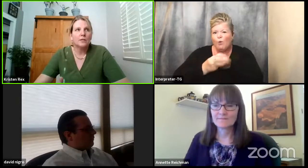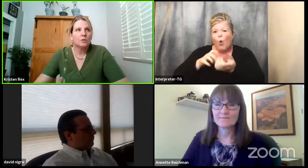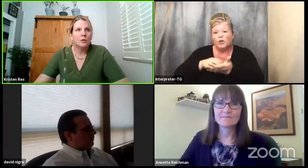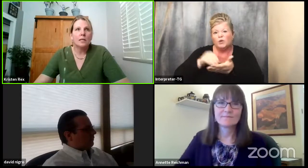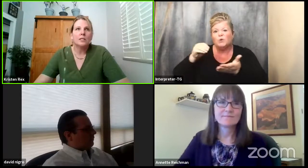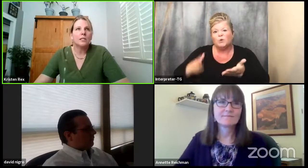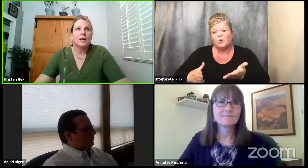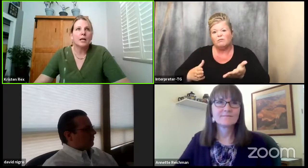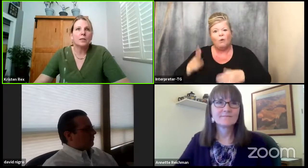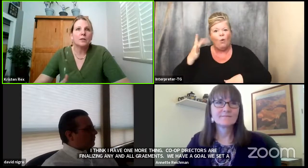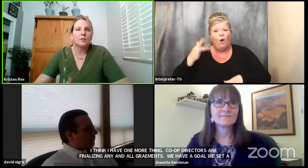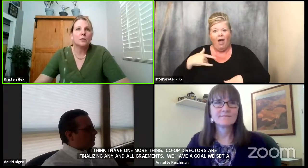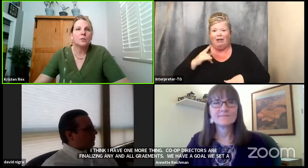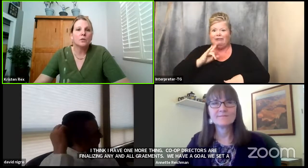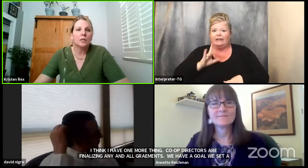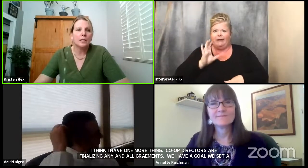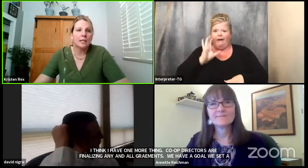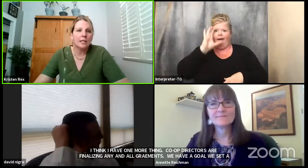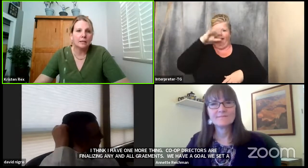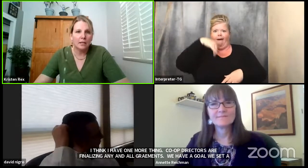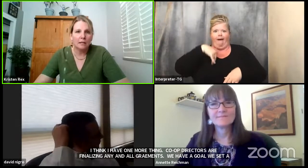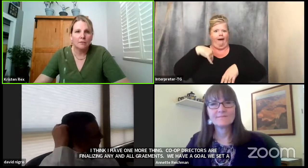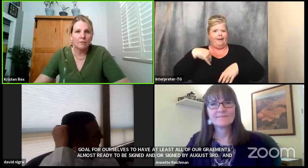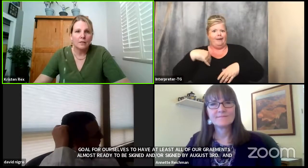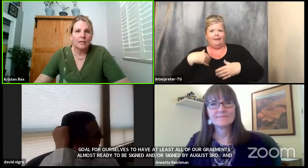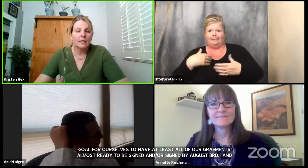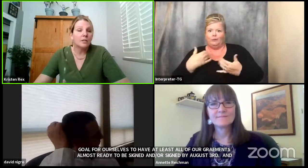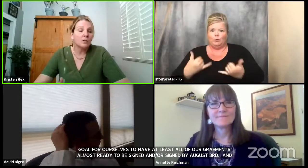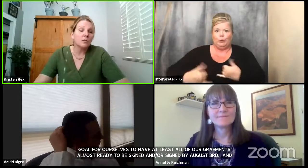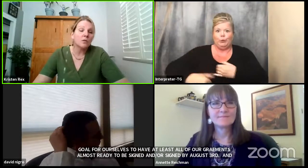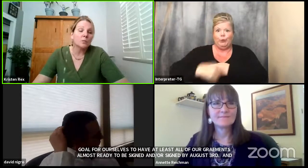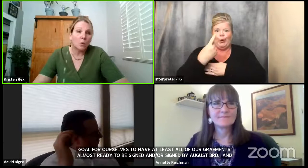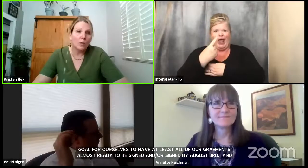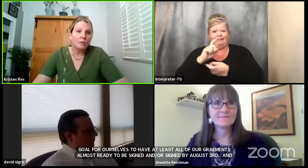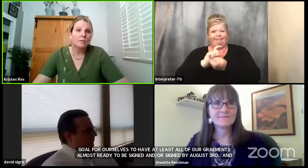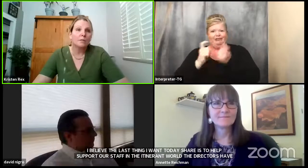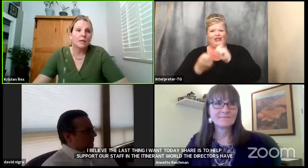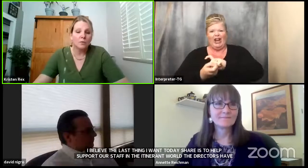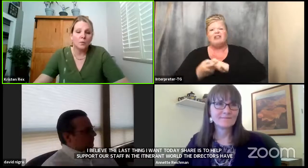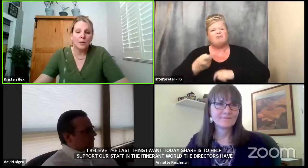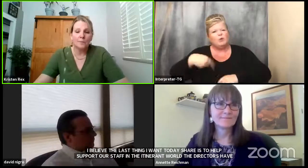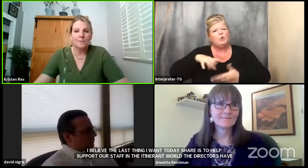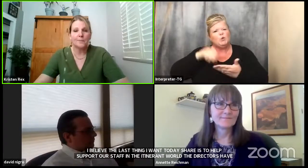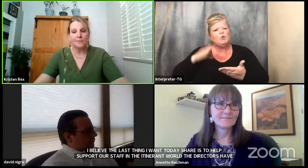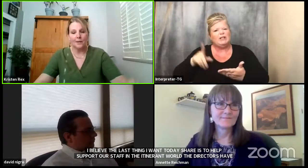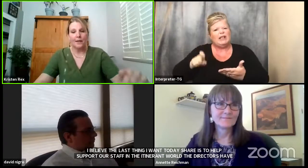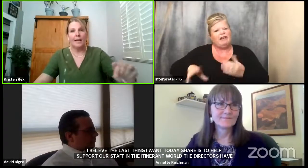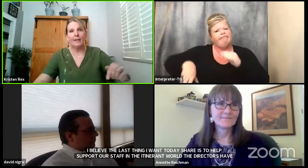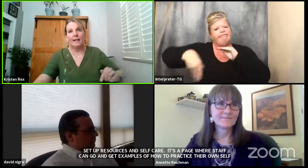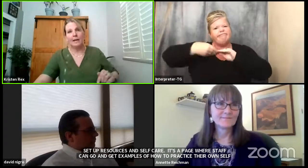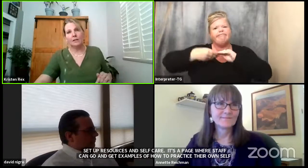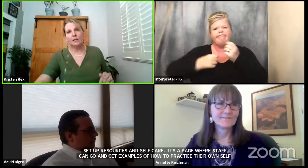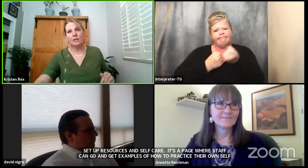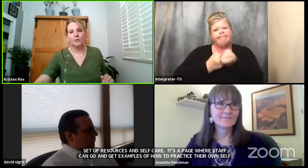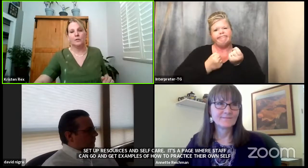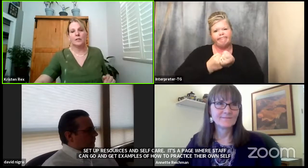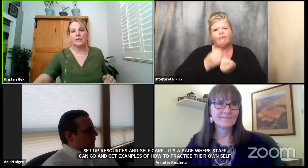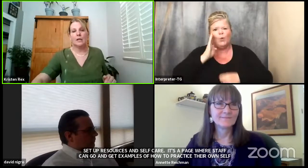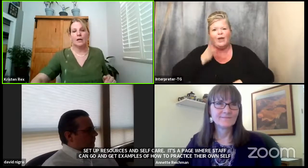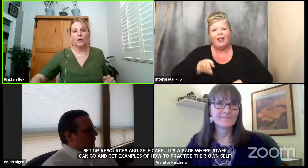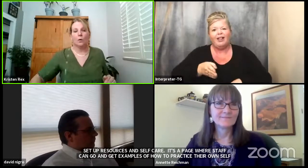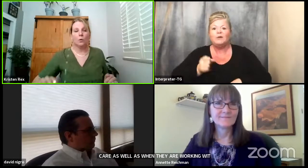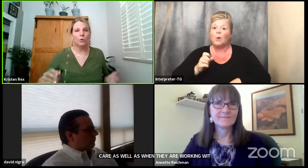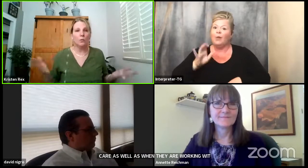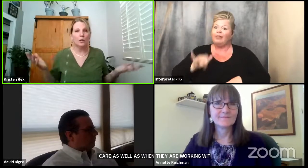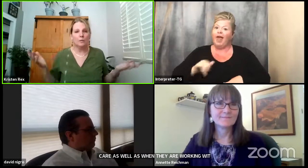very strange time and our students are going to need a lot of additional support as well. And that concludes